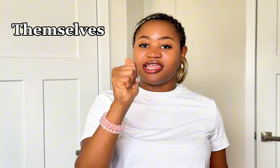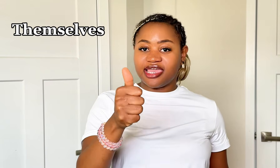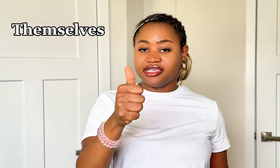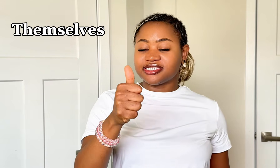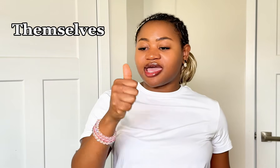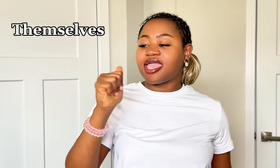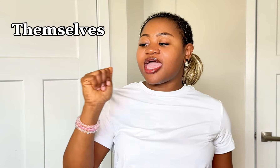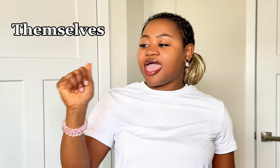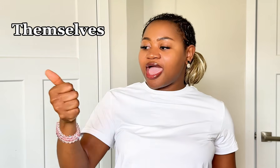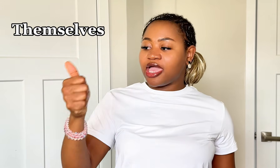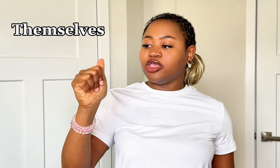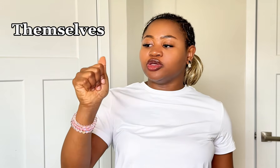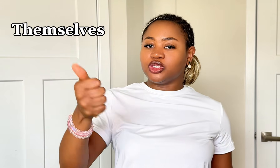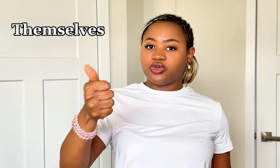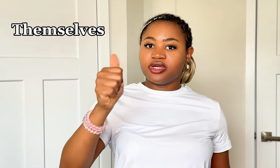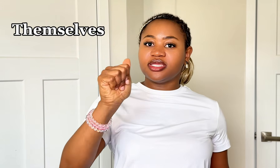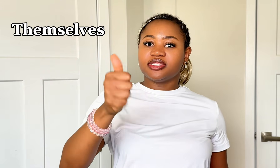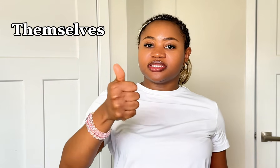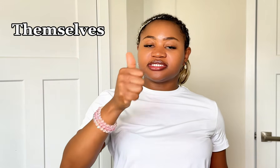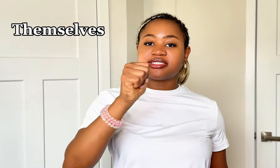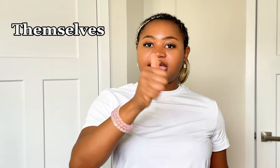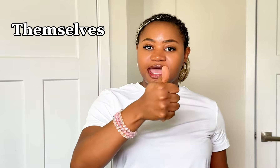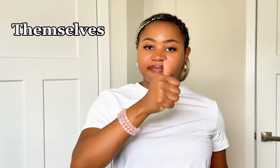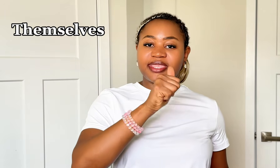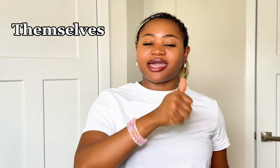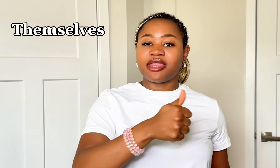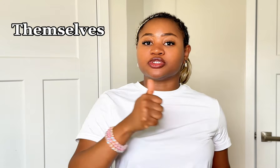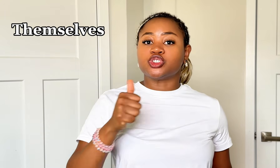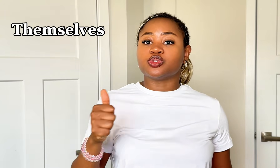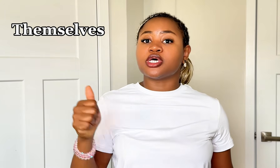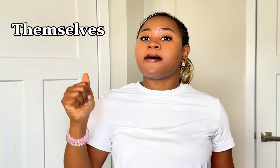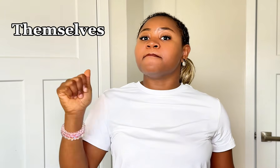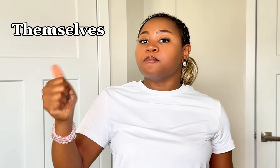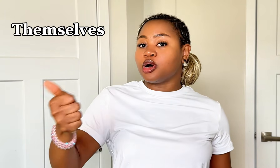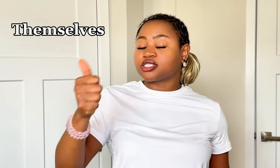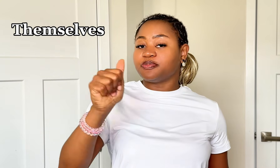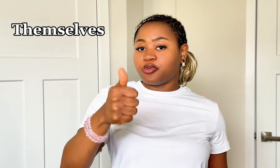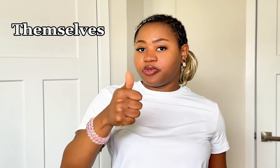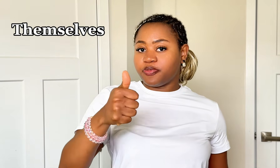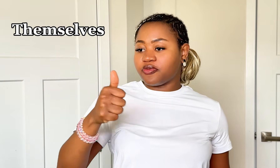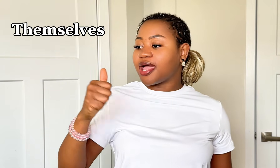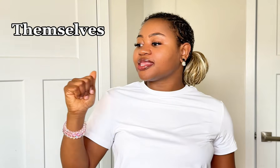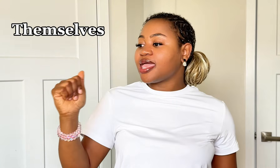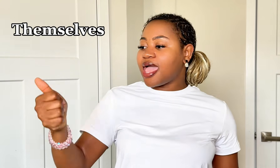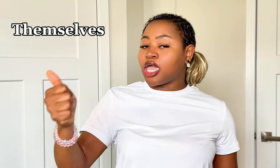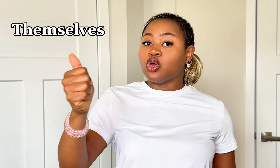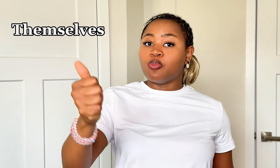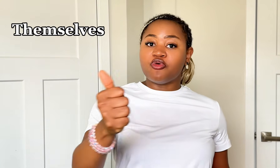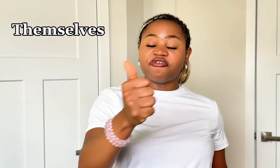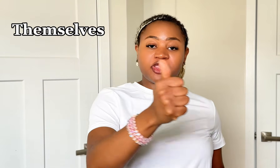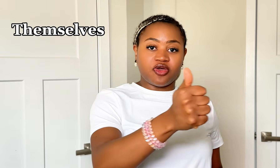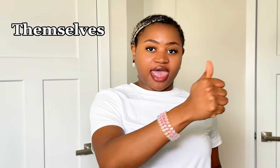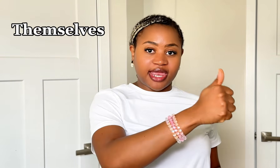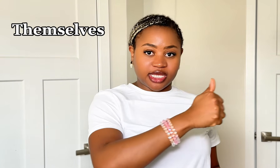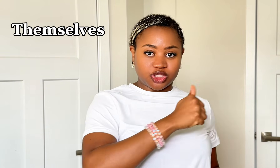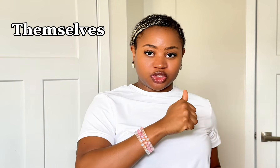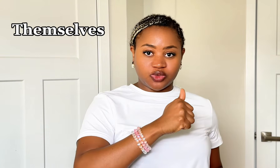A sign and you're doing this tap that kind of shows multiple people, right? And you're moving your hand as you're doing